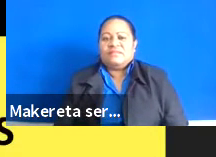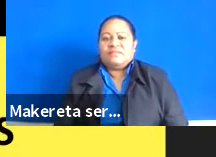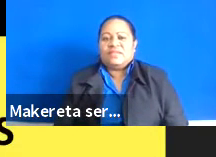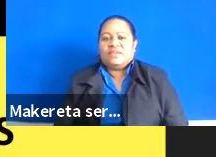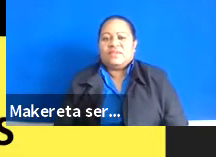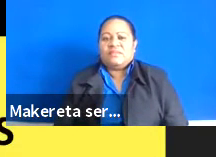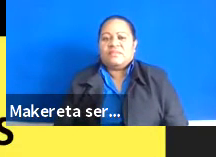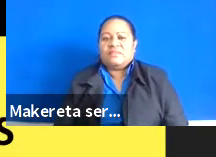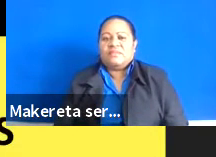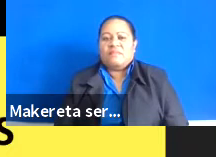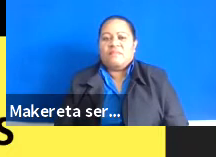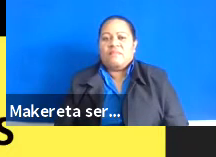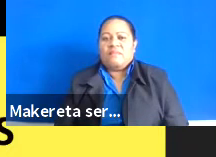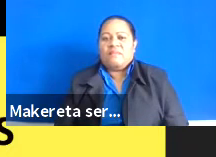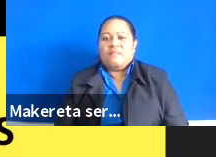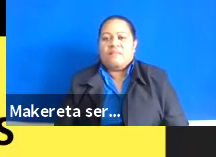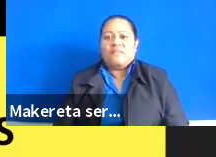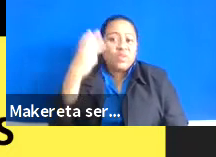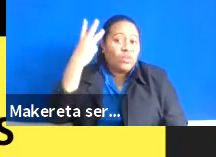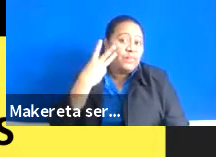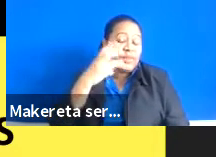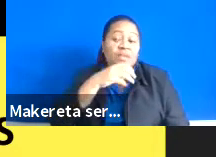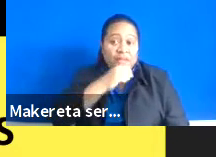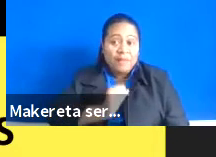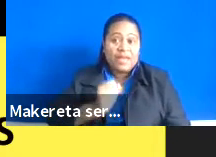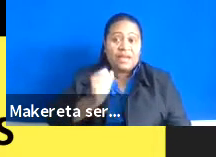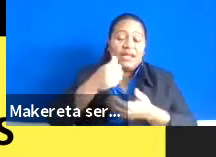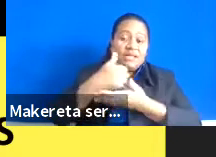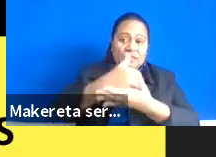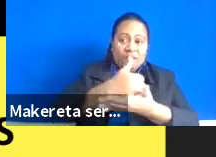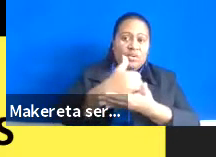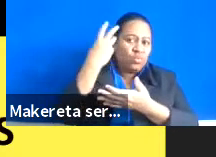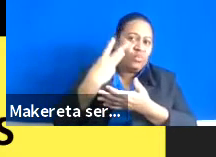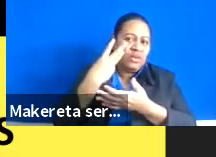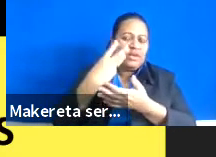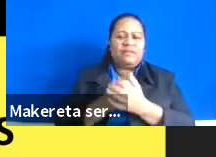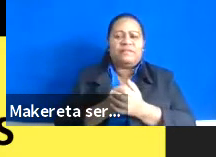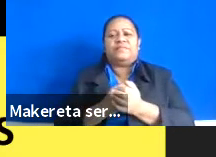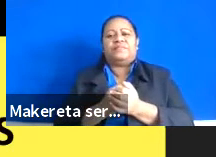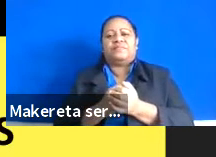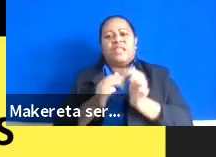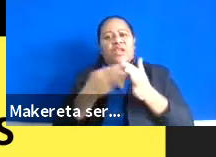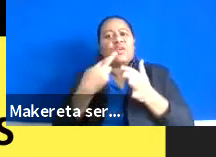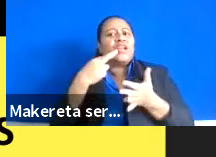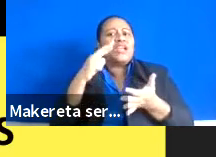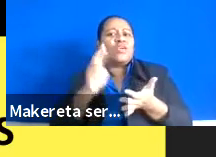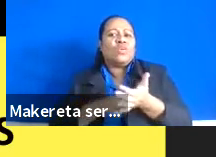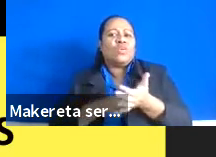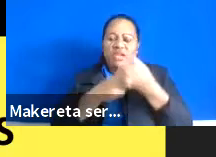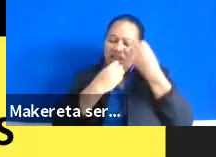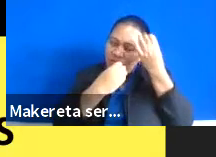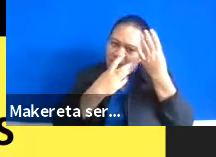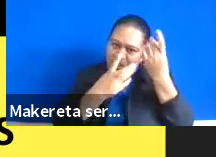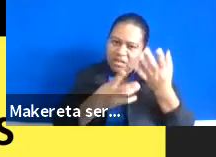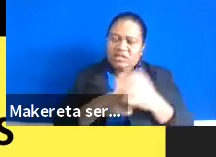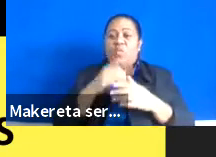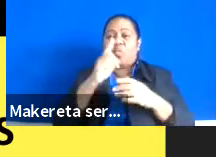Next With immense support, you can see that we recorded information from one village